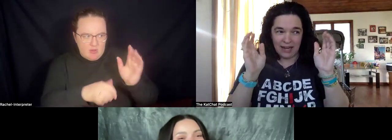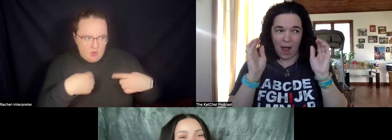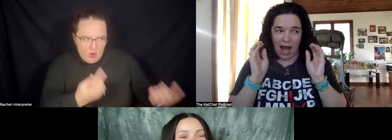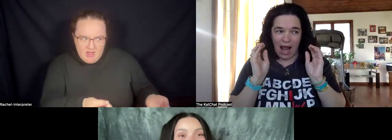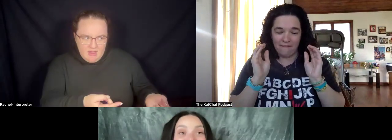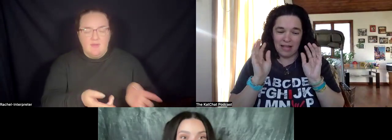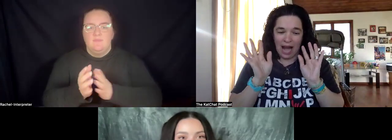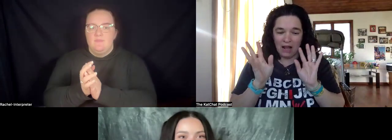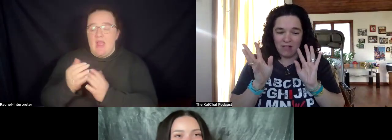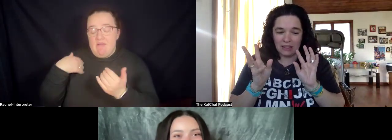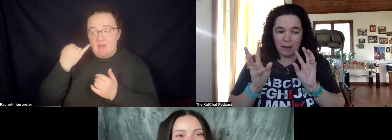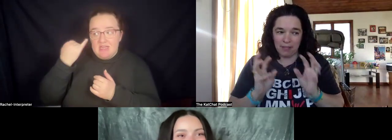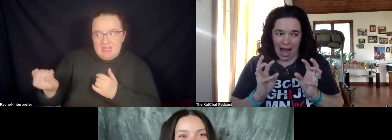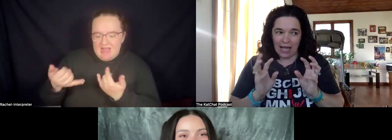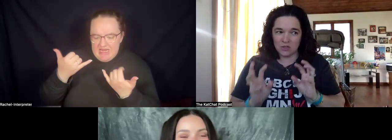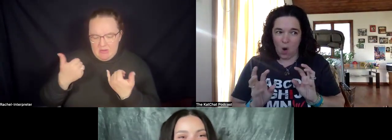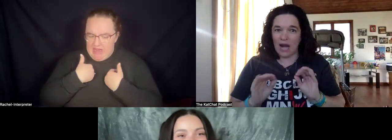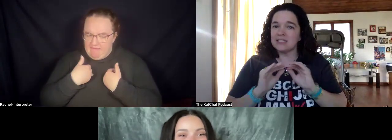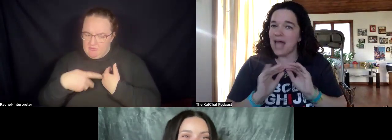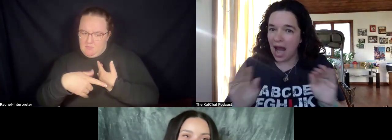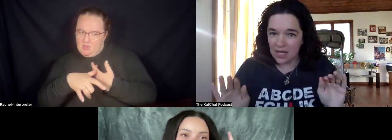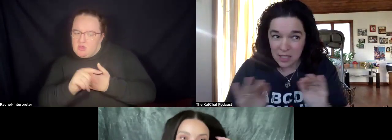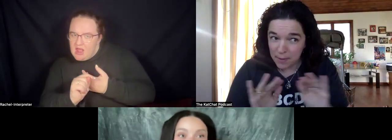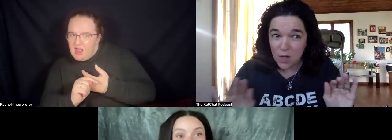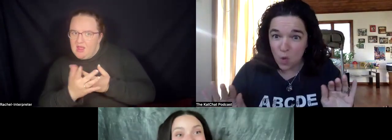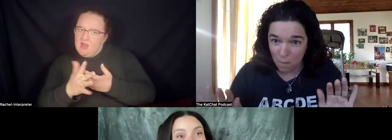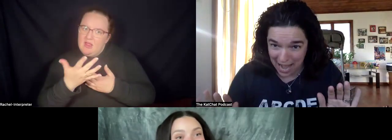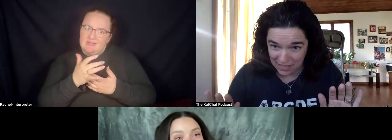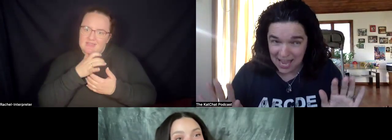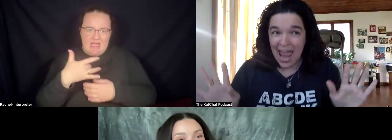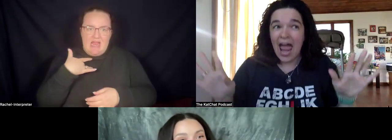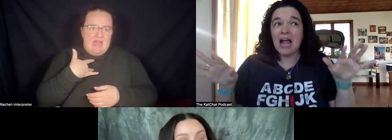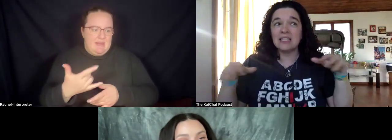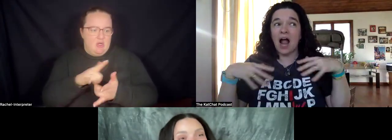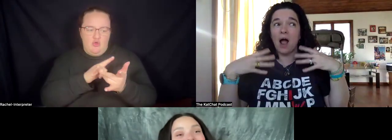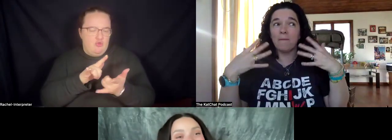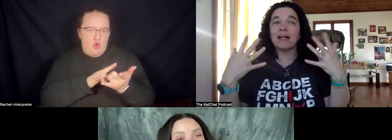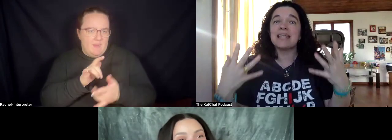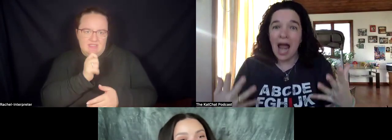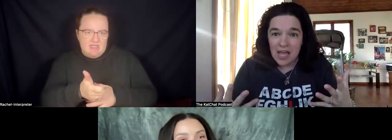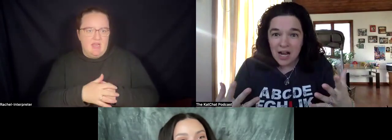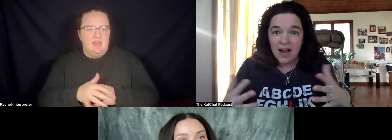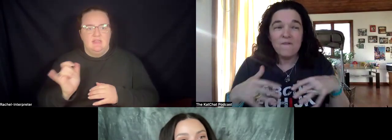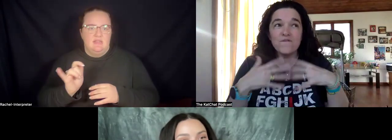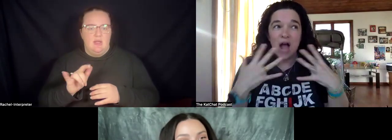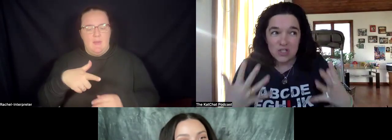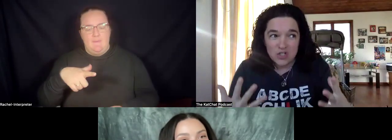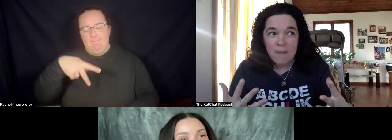idea. Now I have Yes. kind of the plot is doing not a typical romance. It's like a